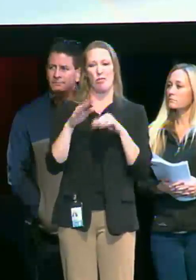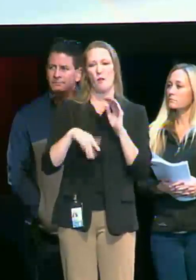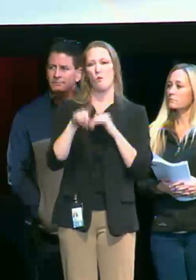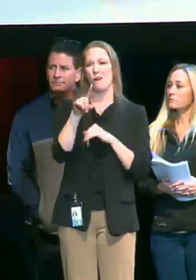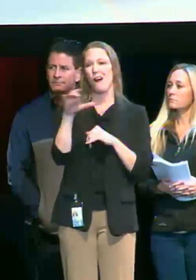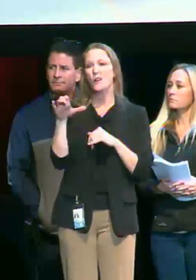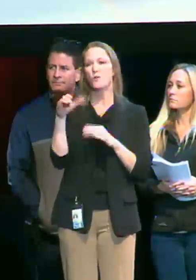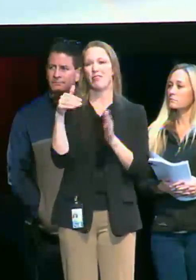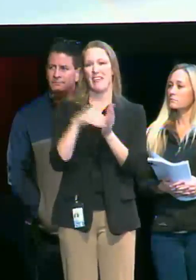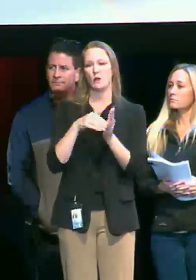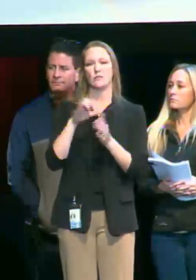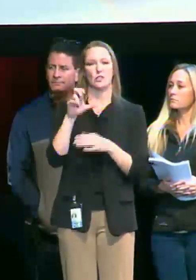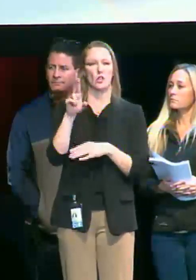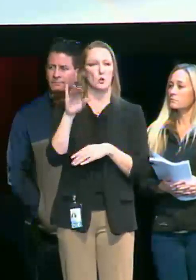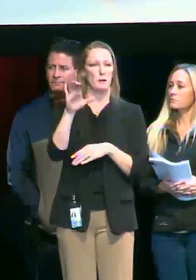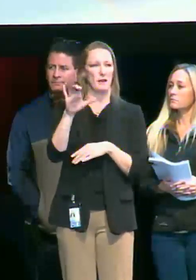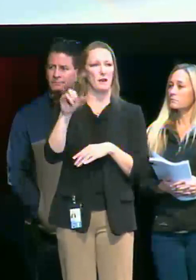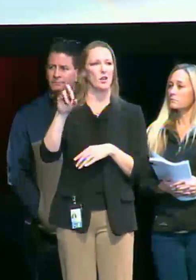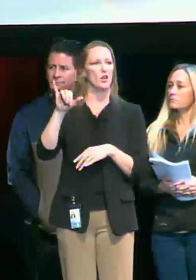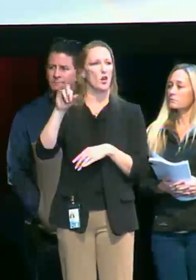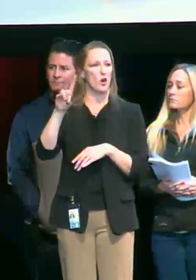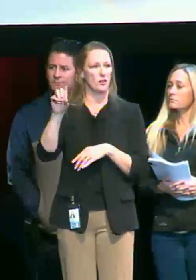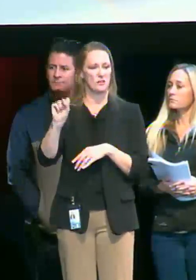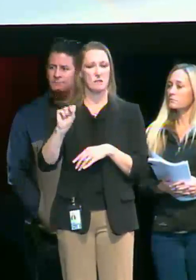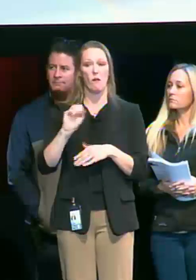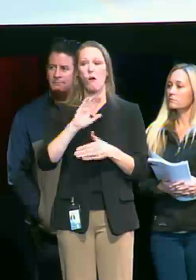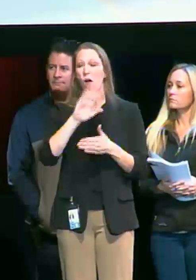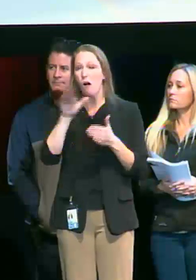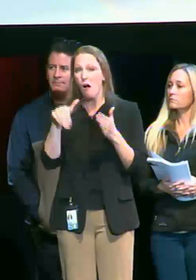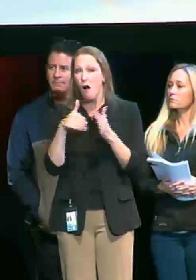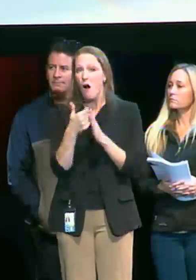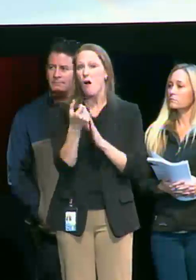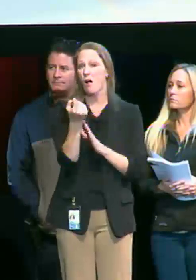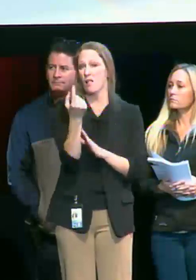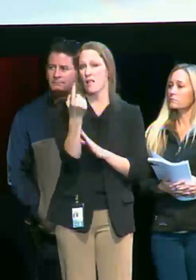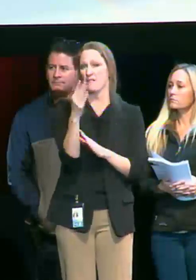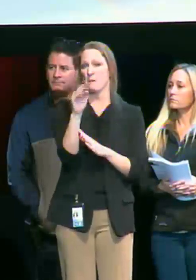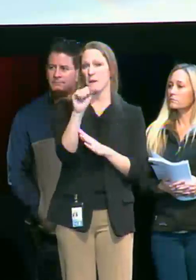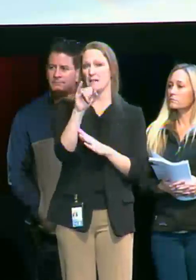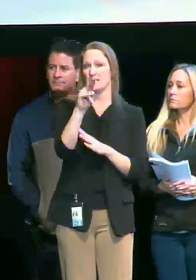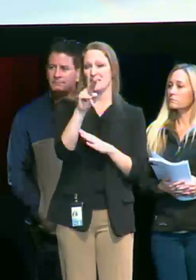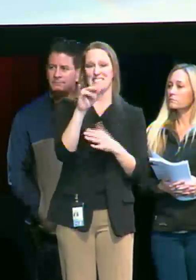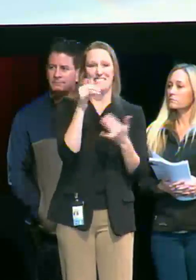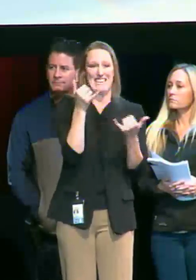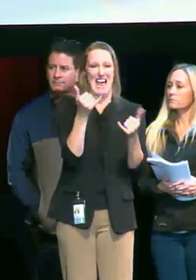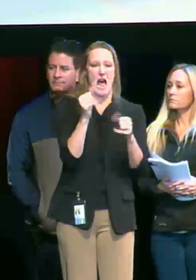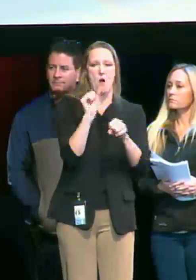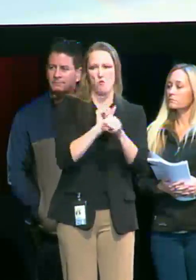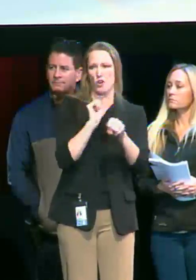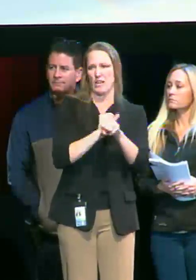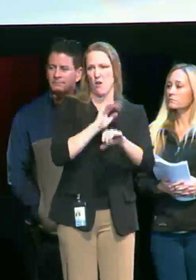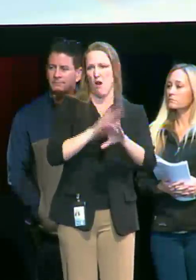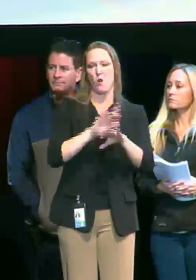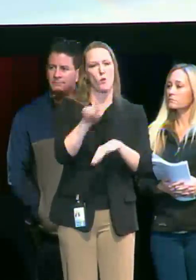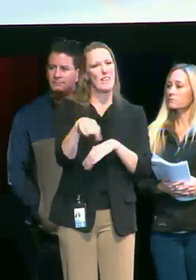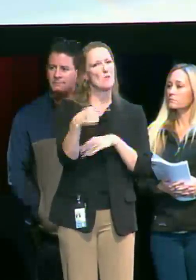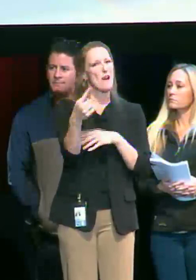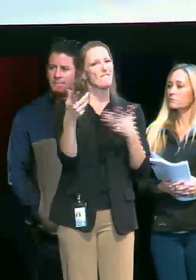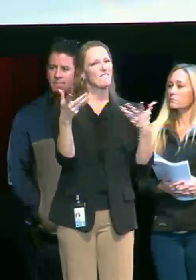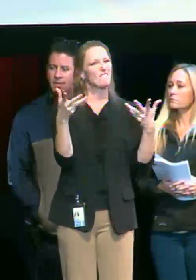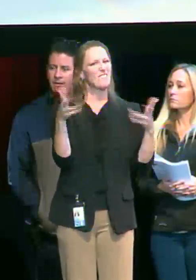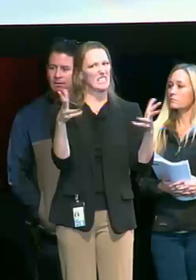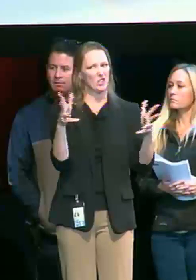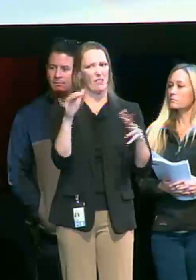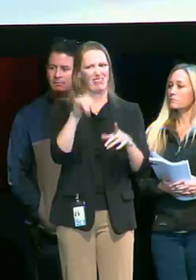material. All 11 basins are now underway. Only one is completed, and that's the Montecito Creek